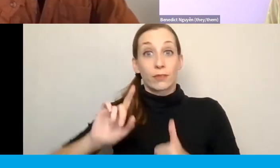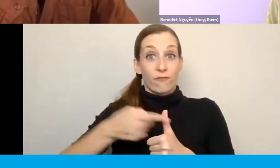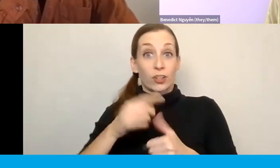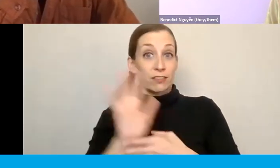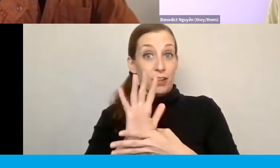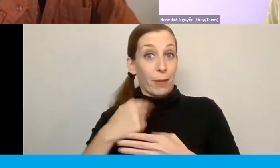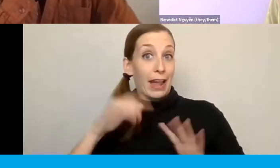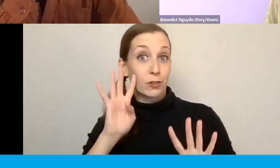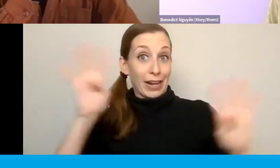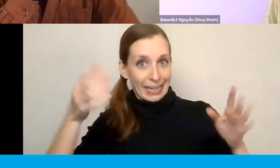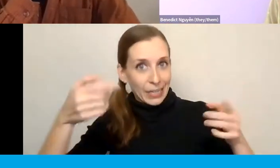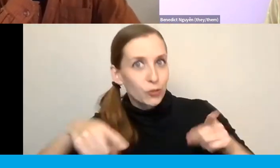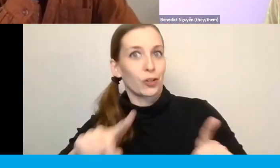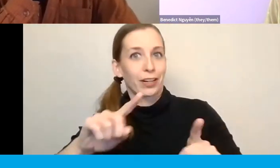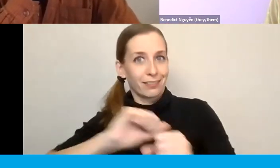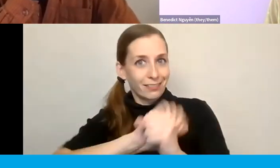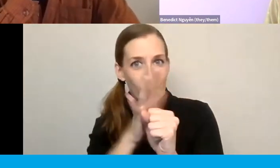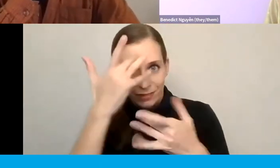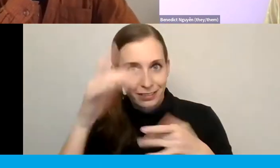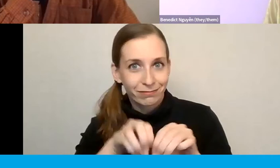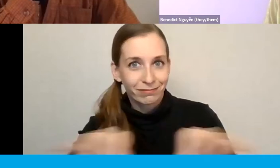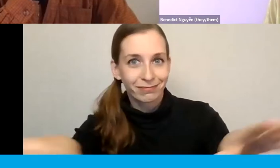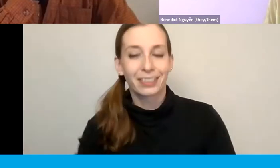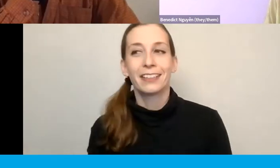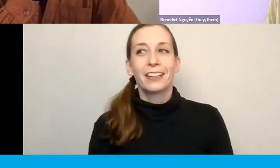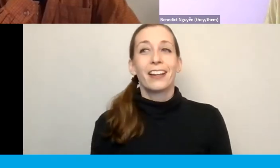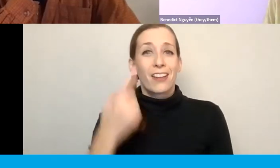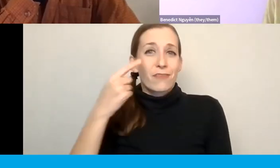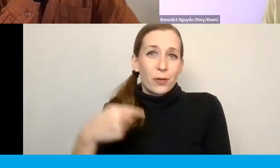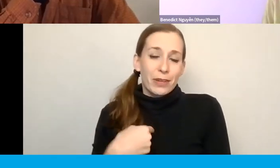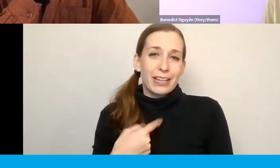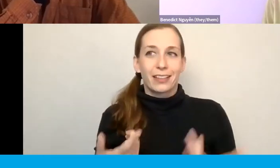in many ways, that was like a survival project. Like I just felt